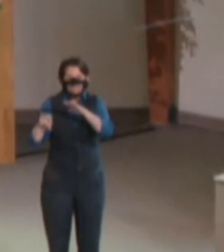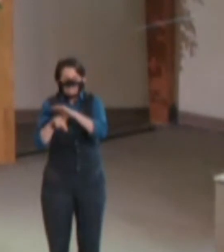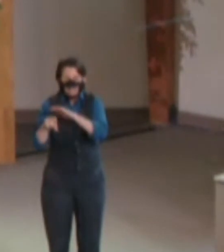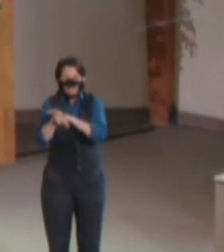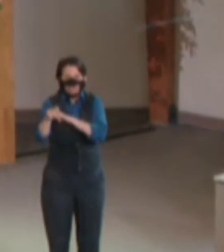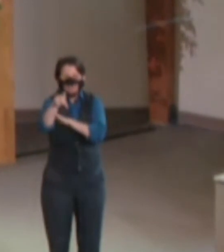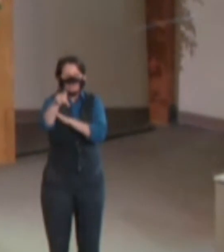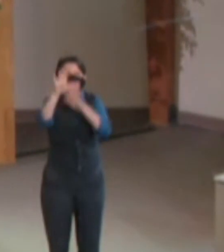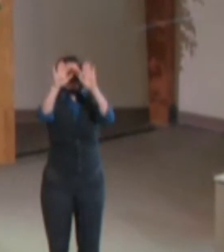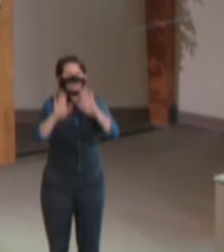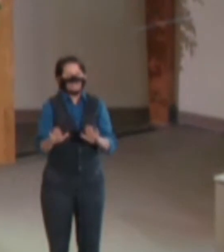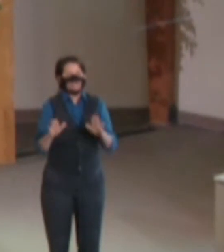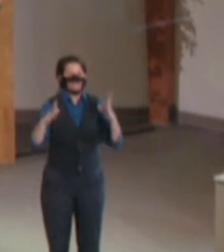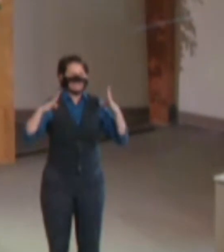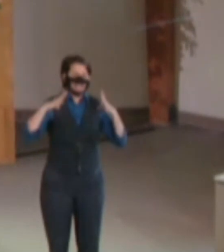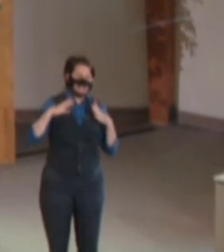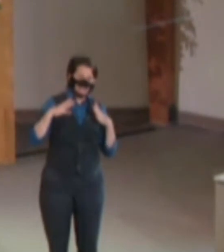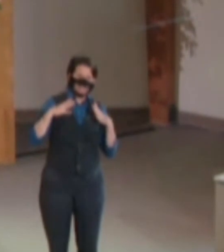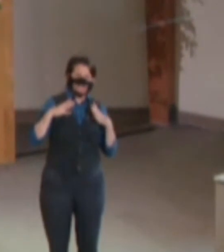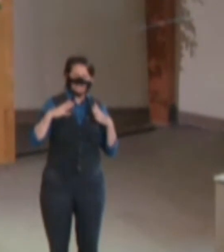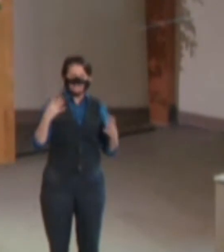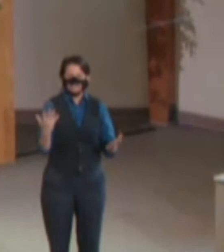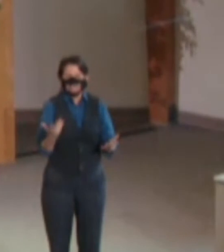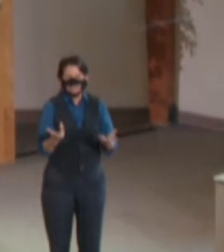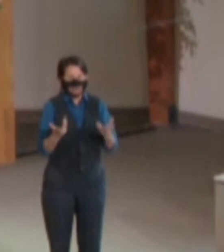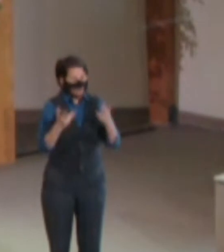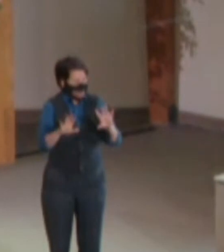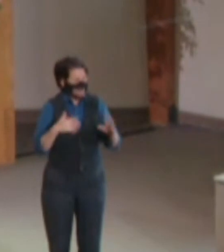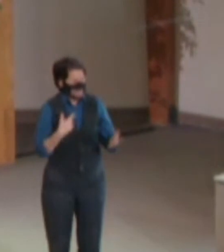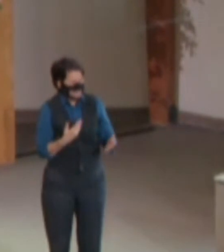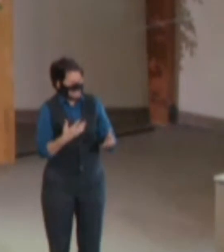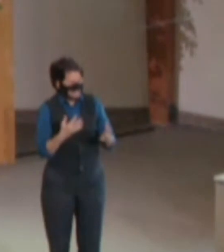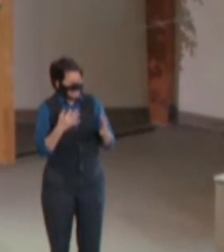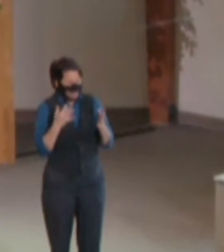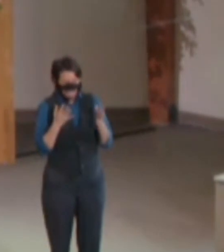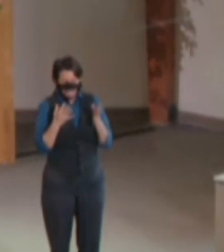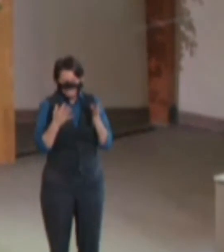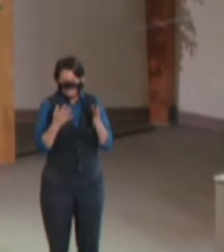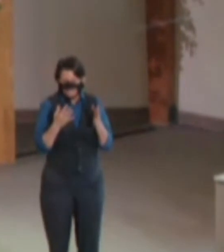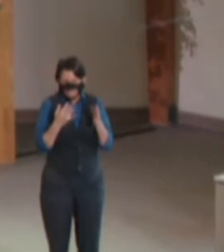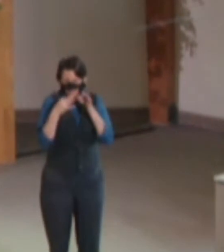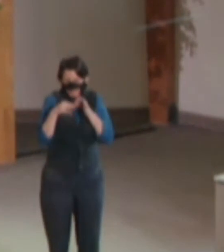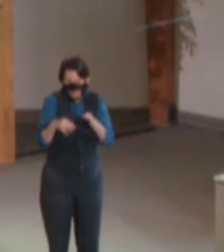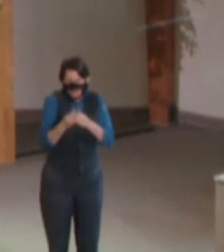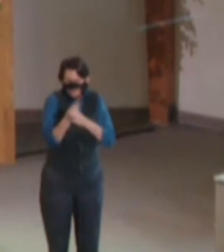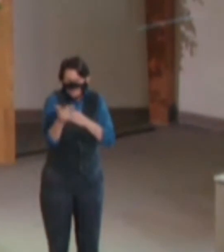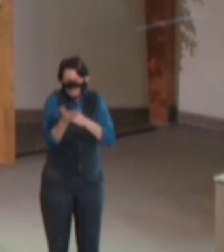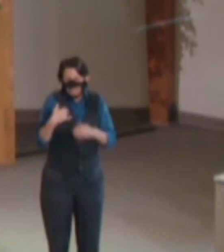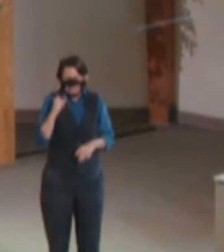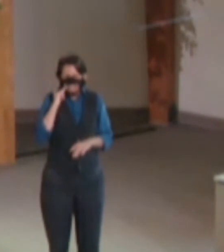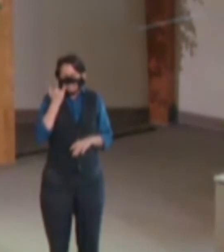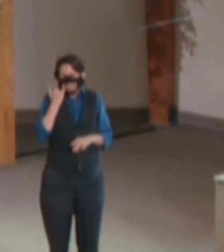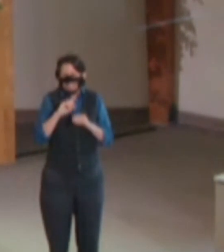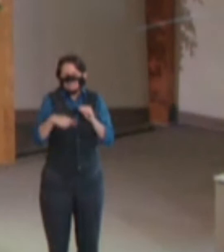wonderful vacations. She's already dropped some hints that I'm super jealous about. So we're just knowing that you're going